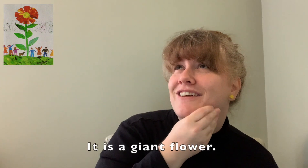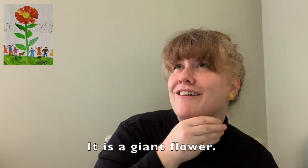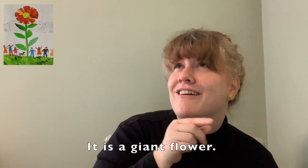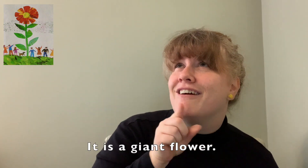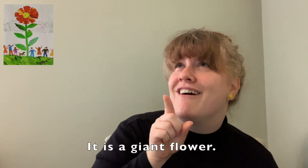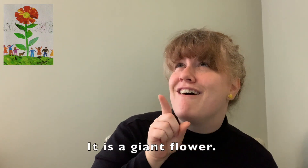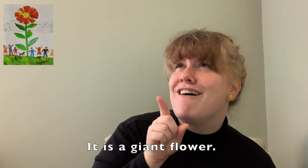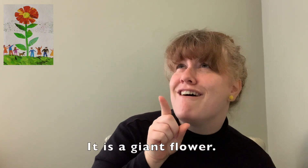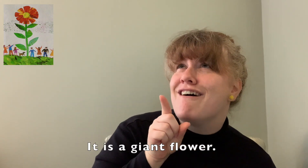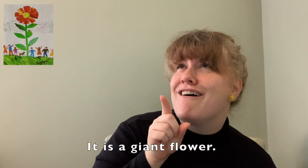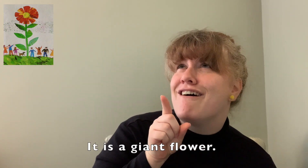giant flower.